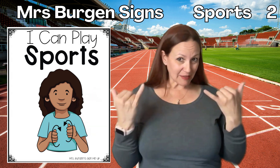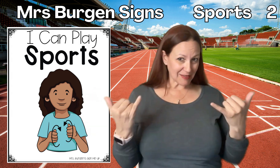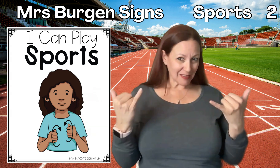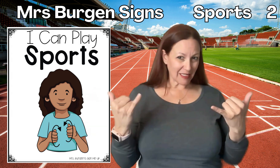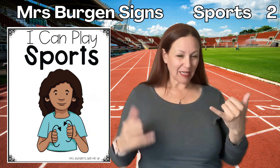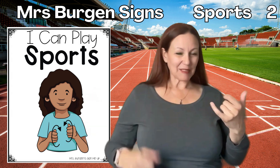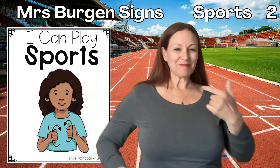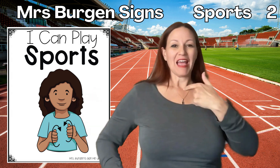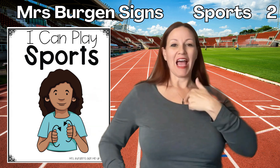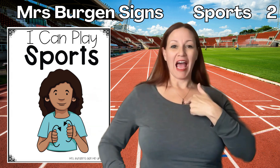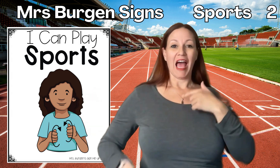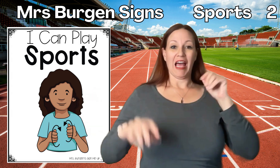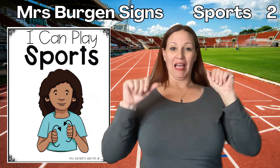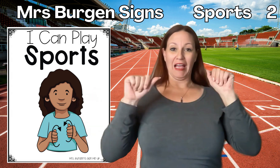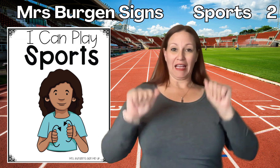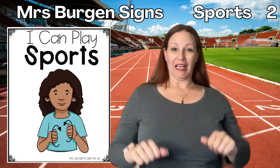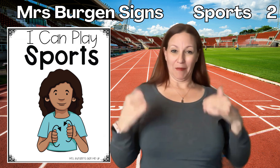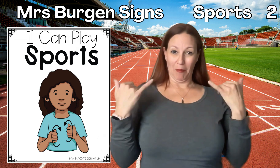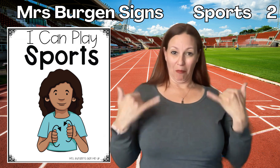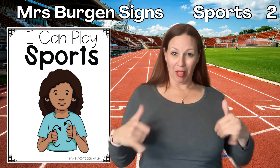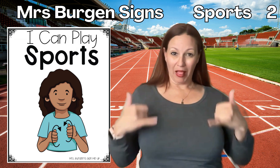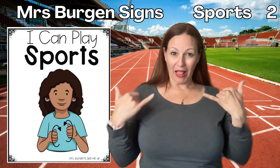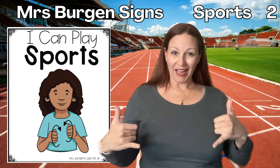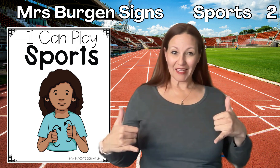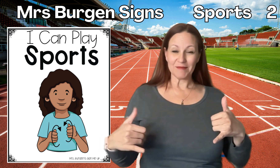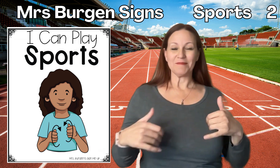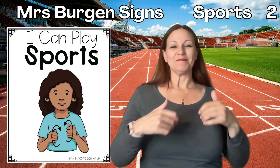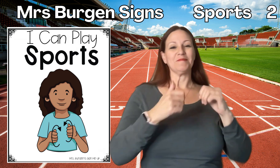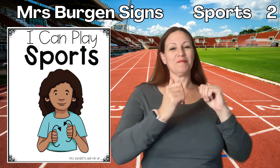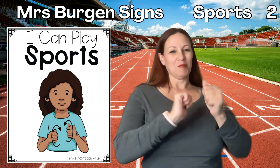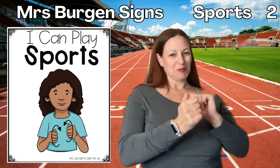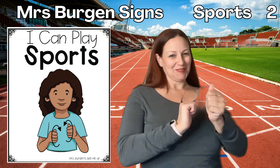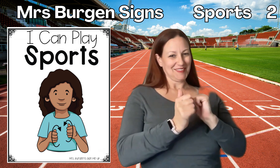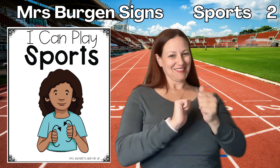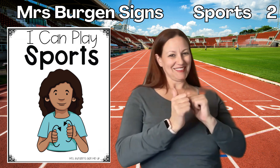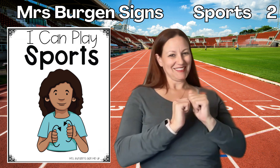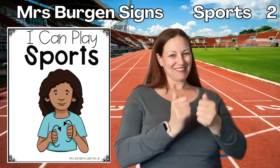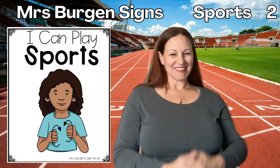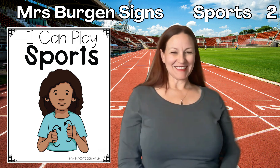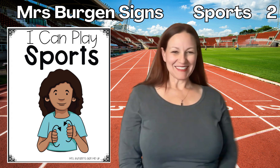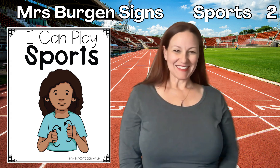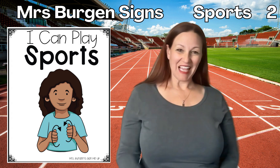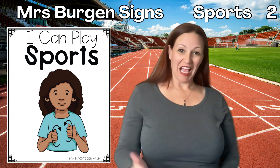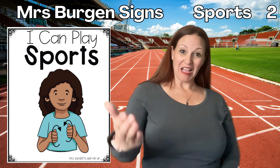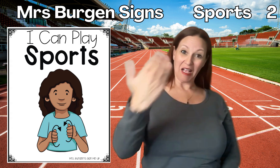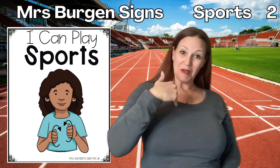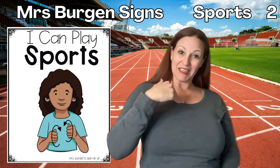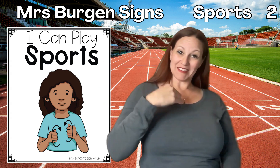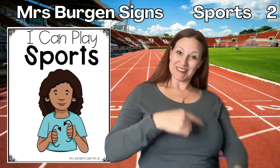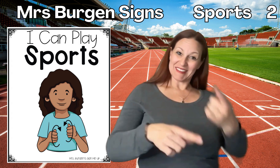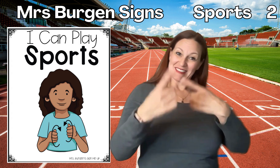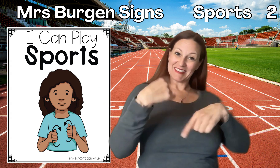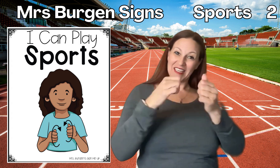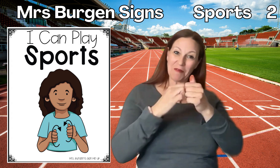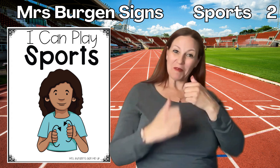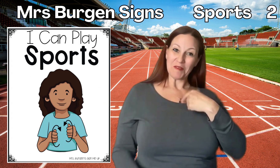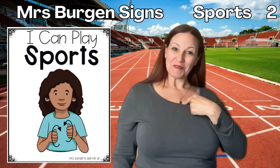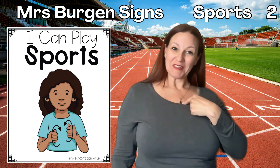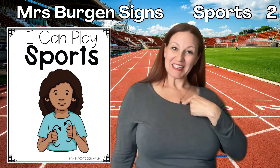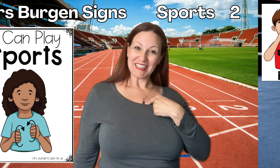Our sentence today is I can play sports. Come on, sign with